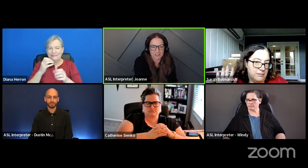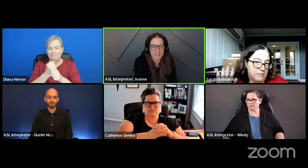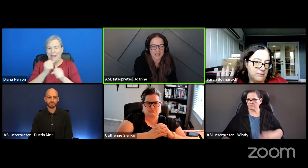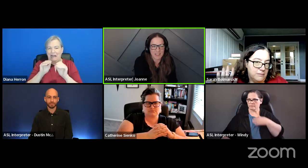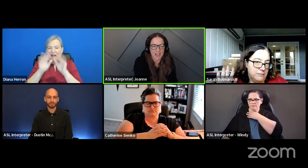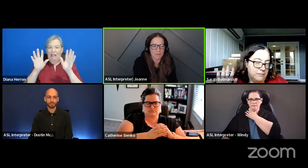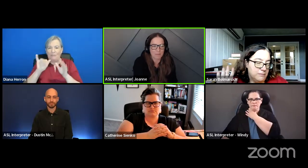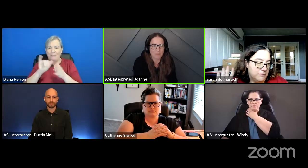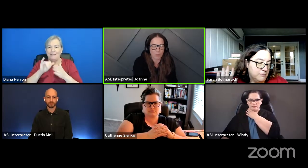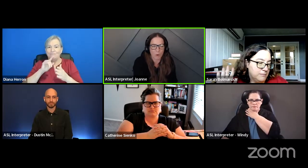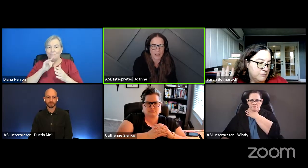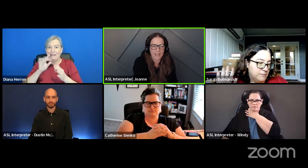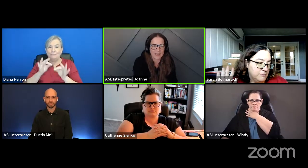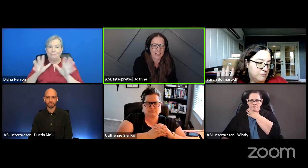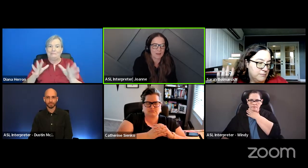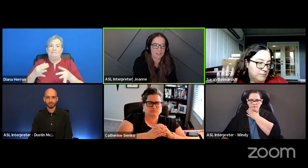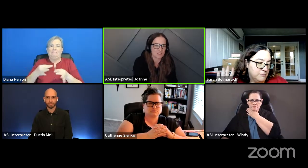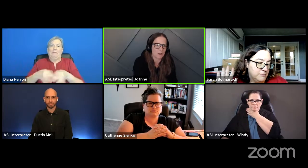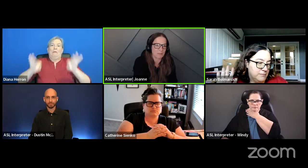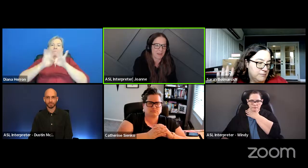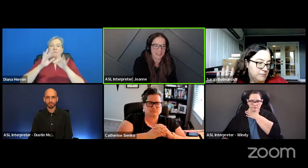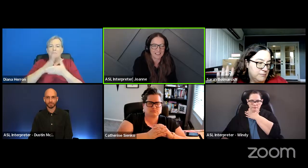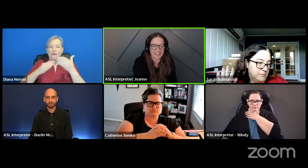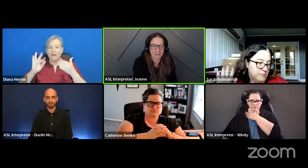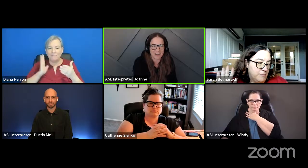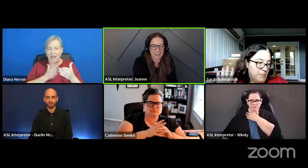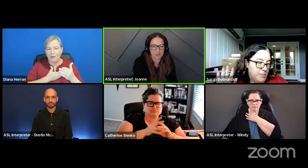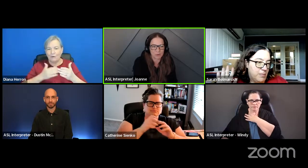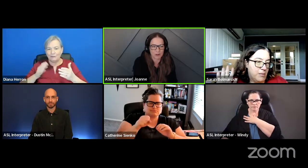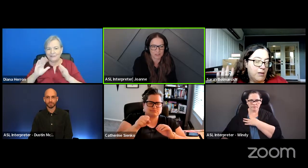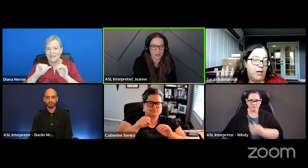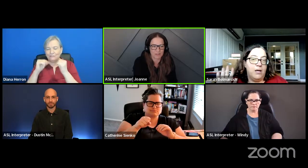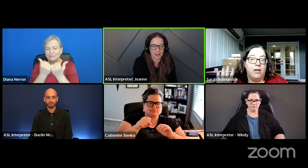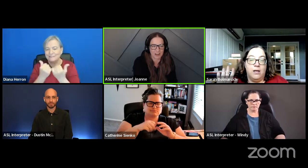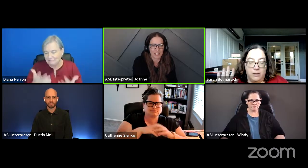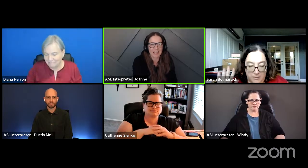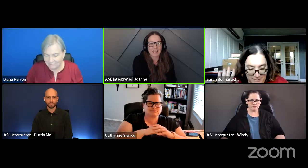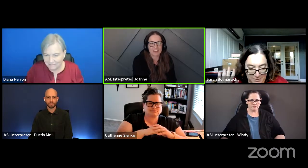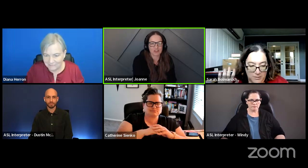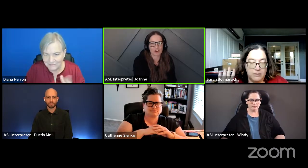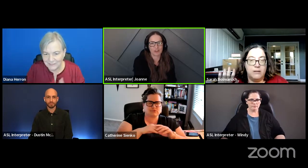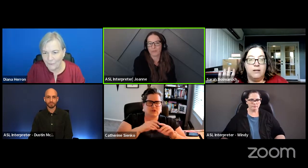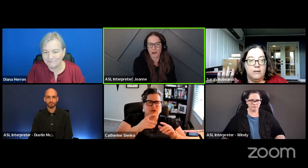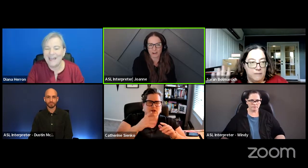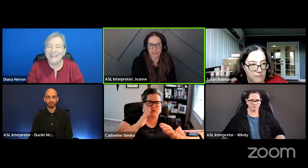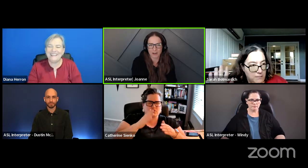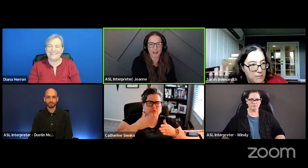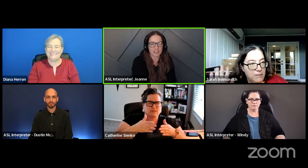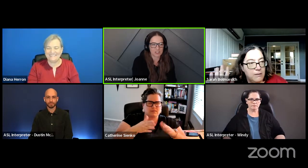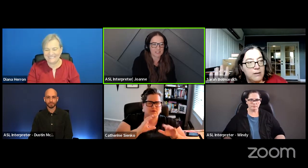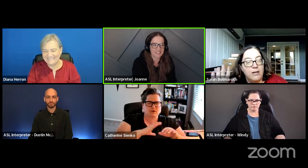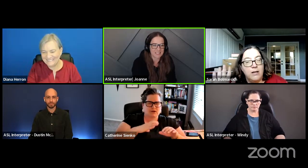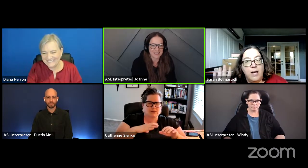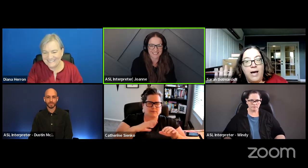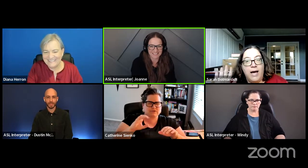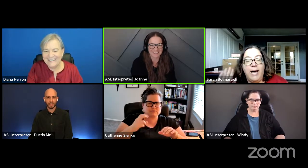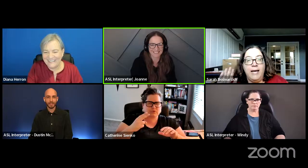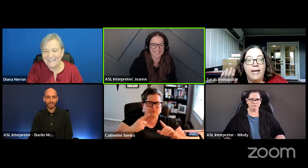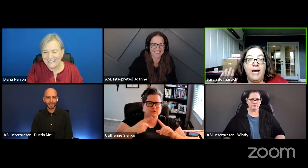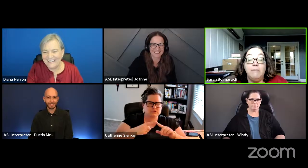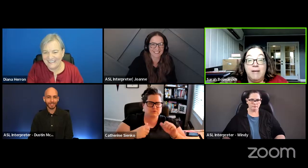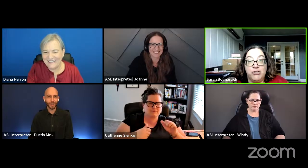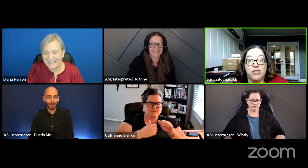I understand that point. I just want to make it clear that interpreters are a very integral part of our